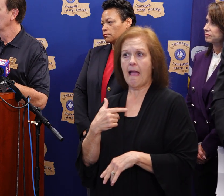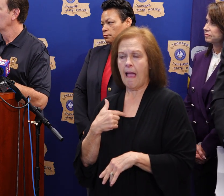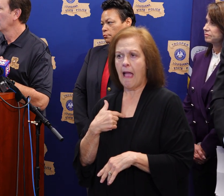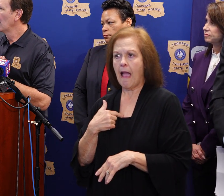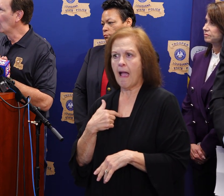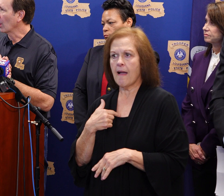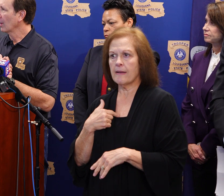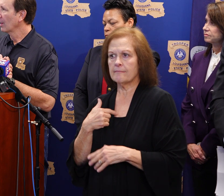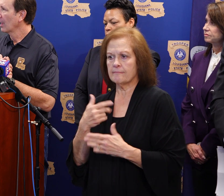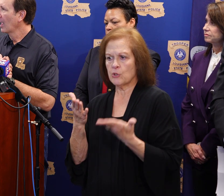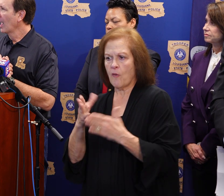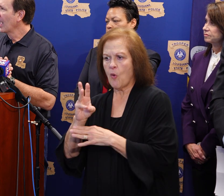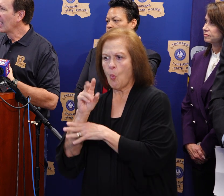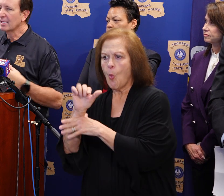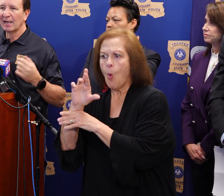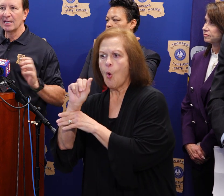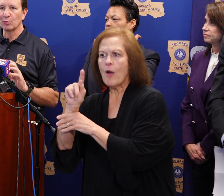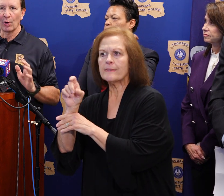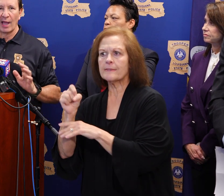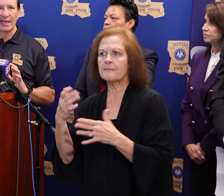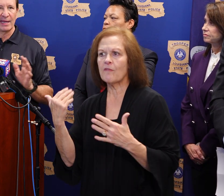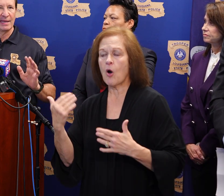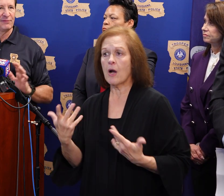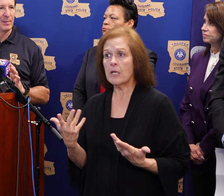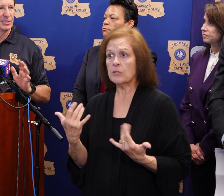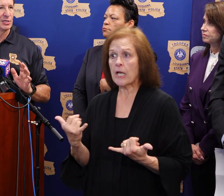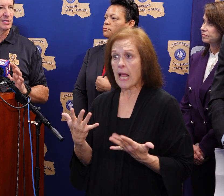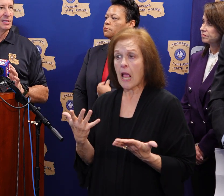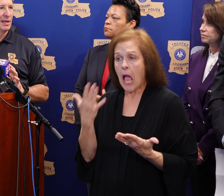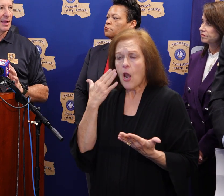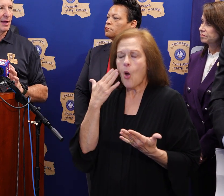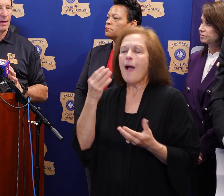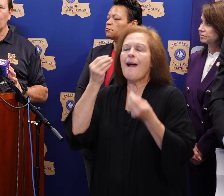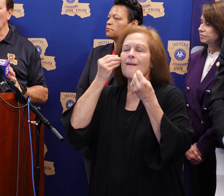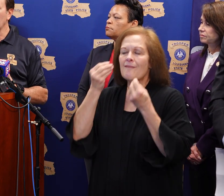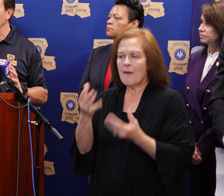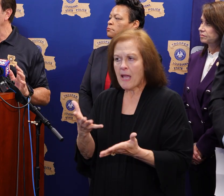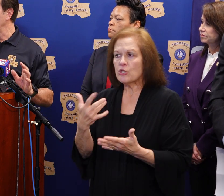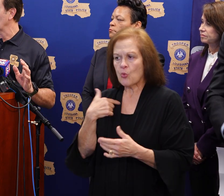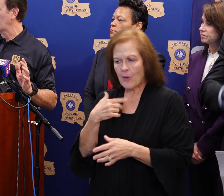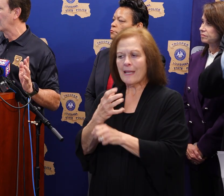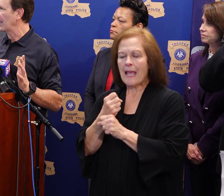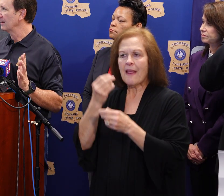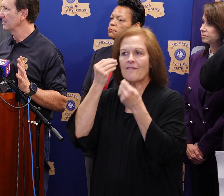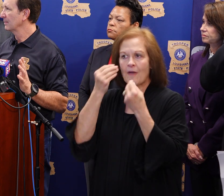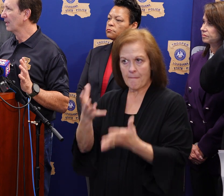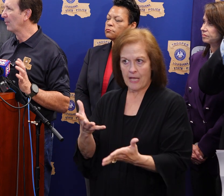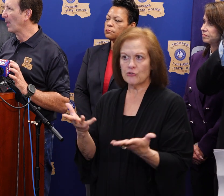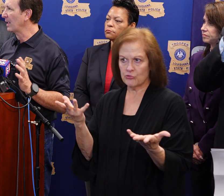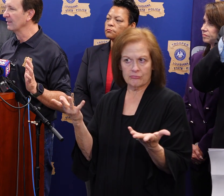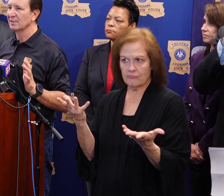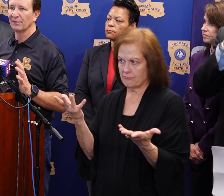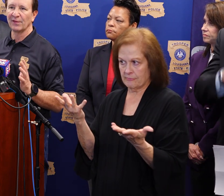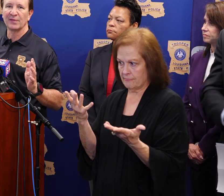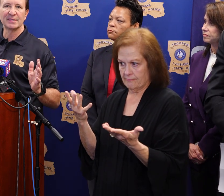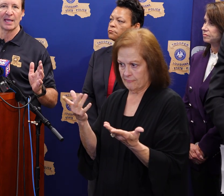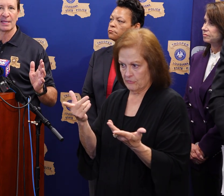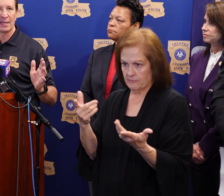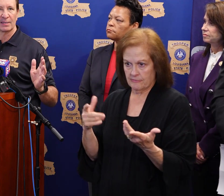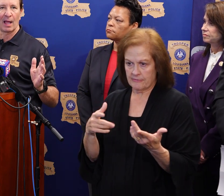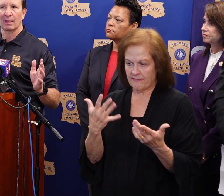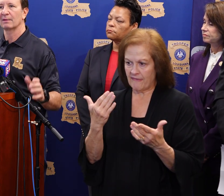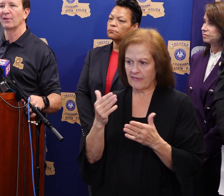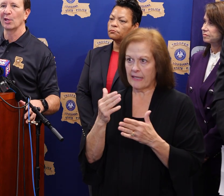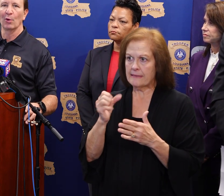you. Look, in today's world, I get it. Information, we get information like that. Everybody lives in a